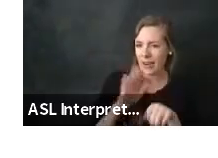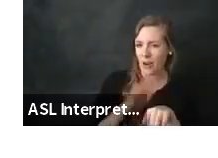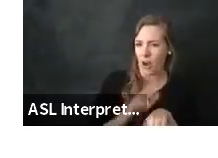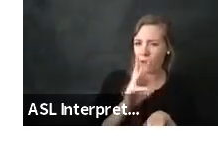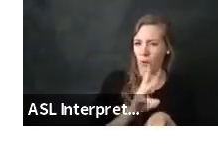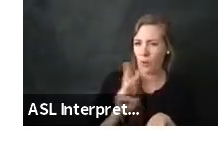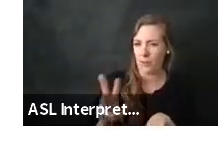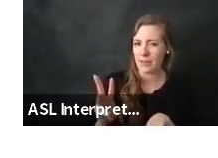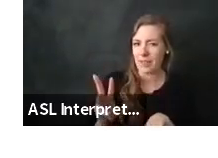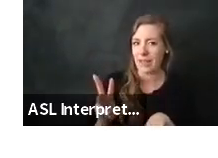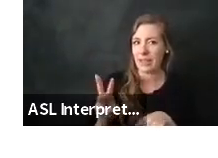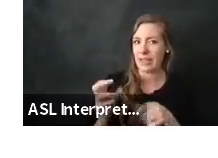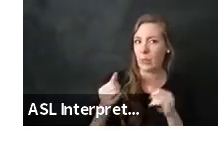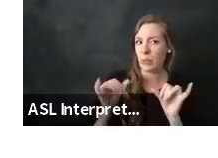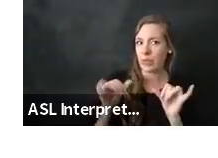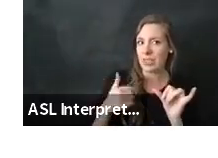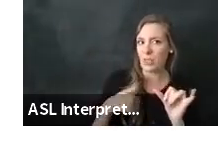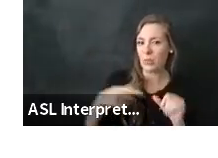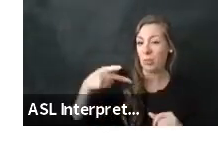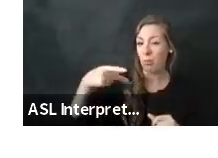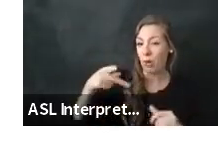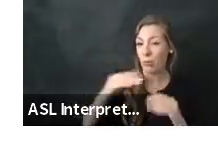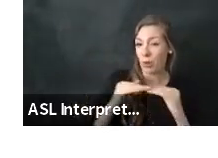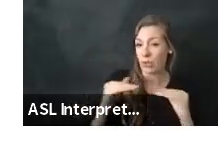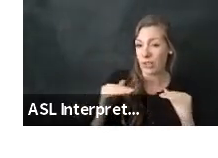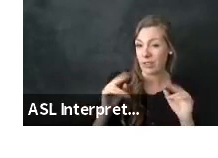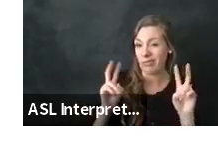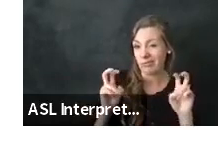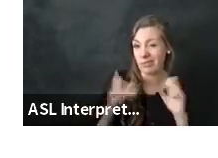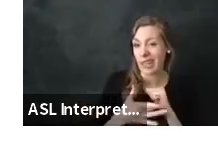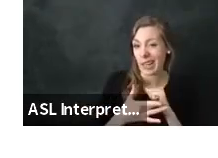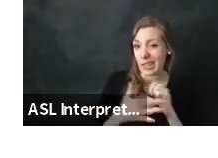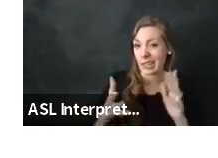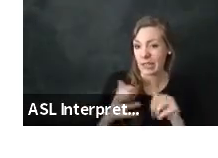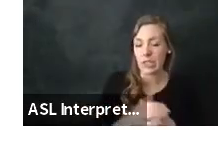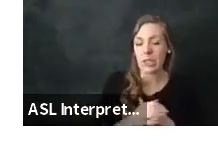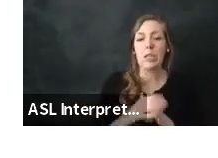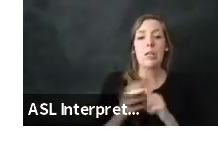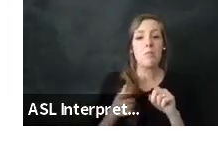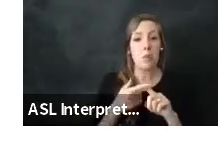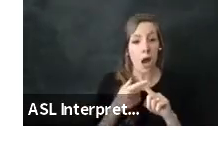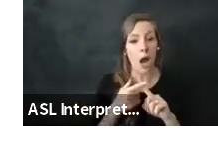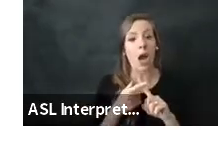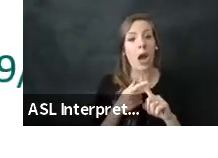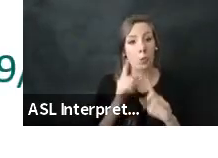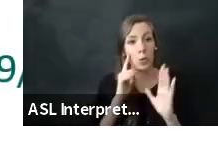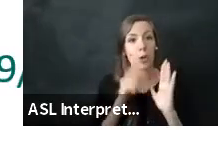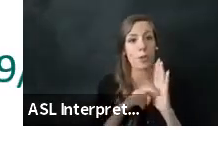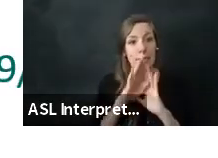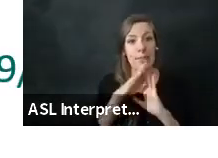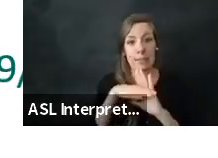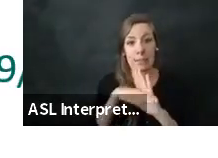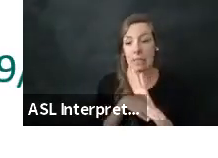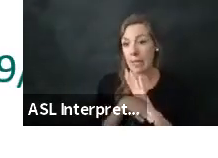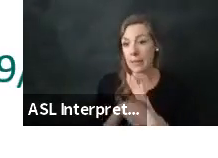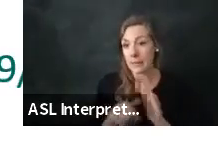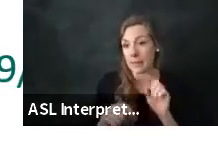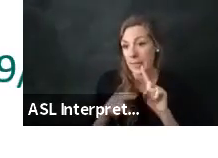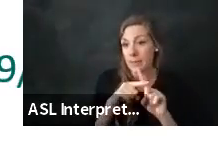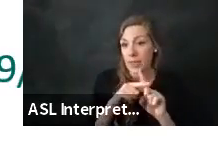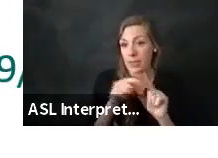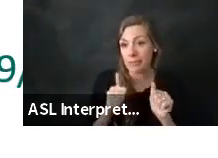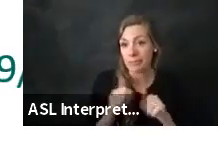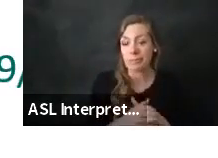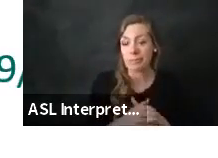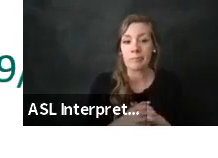the purple tier, indicating widespread transmission, but things are starting to move in the right direction. And you can see that in